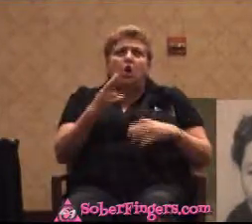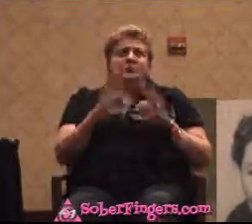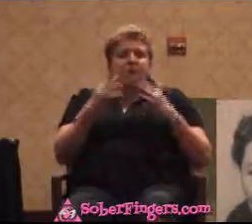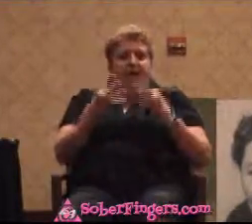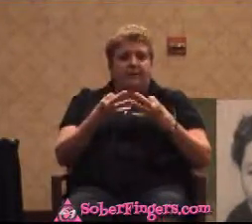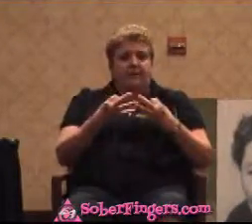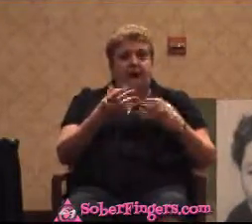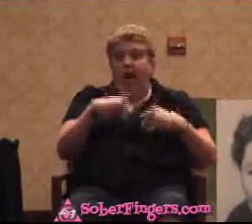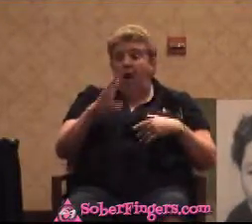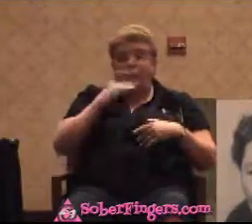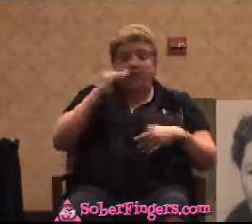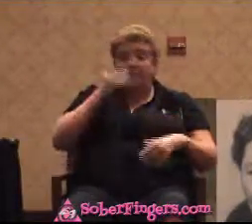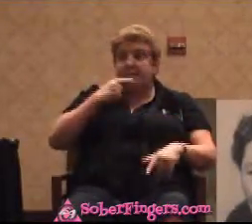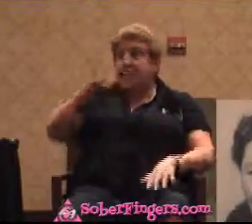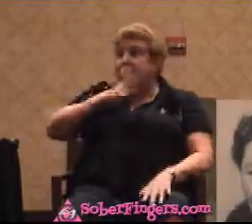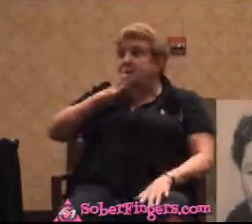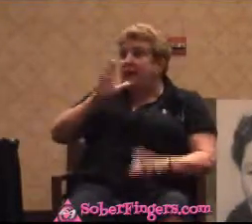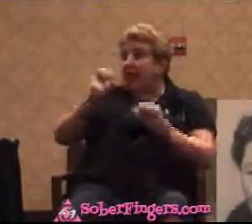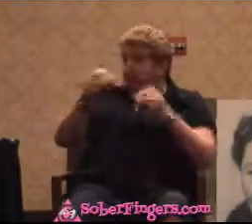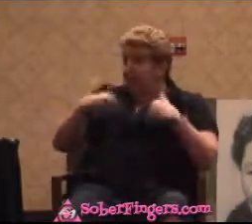Mama, can I have a beer?